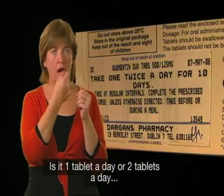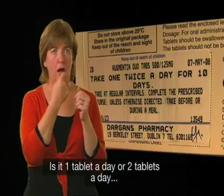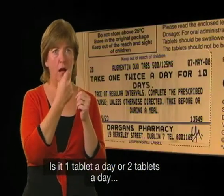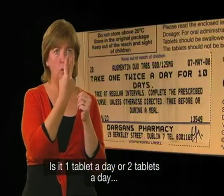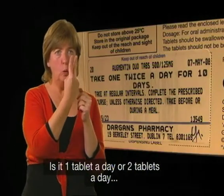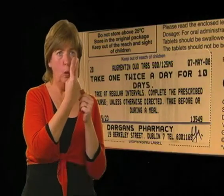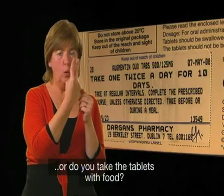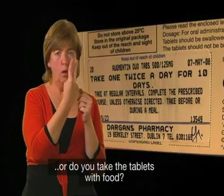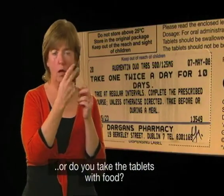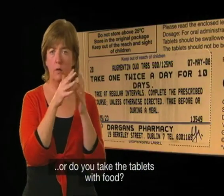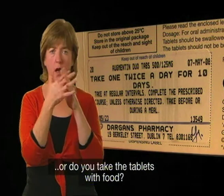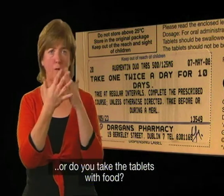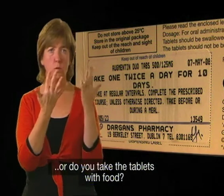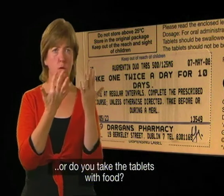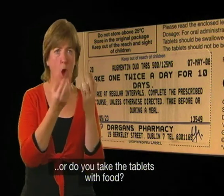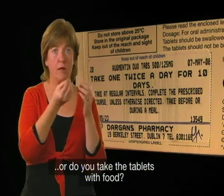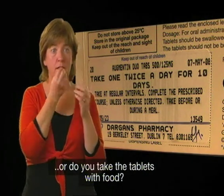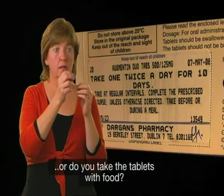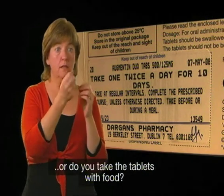2 tablets a day? Or do you take the tablets with food?